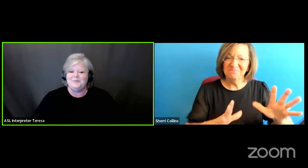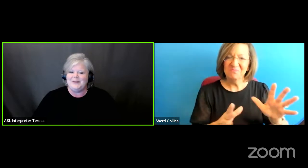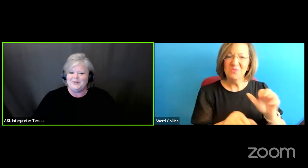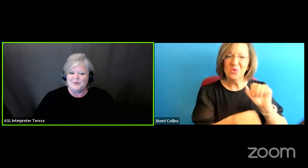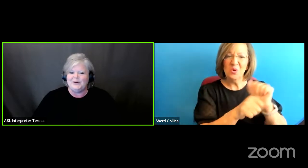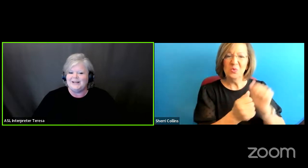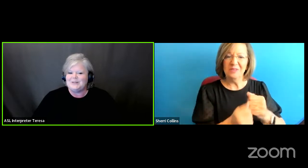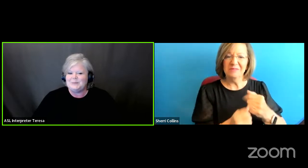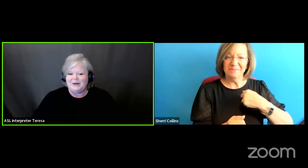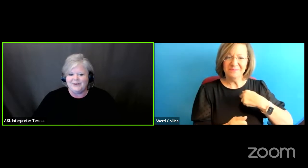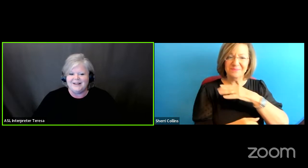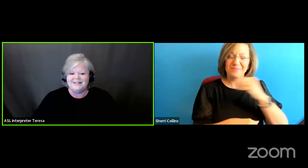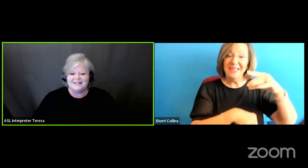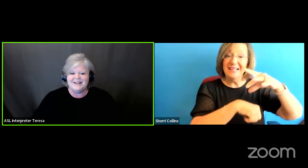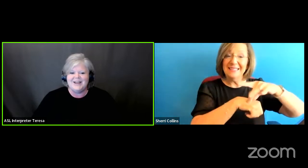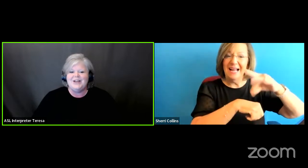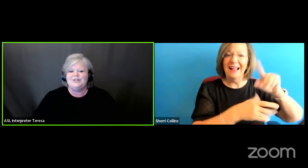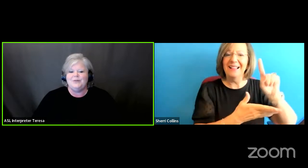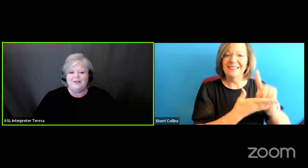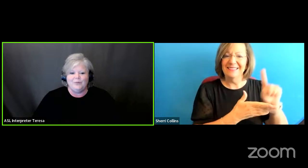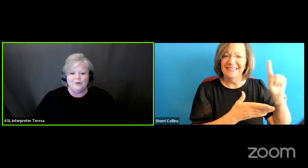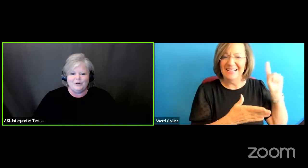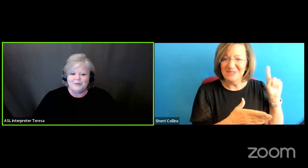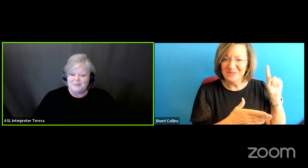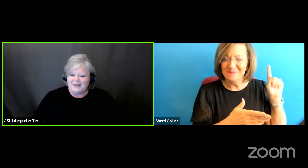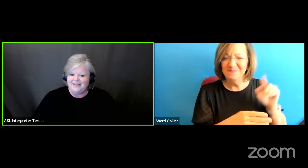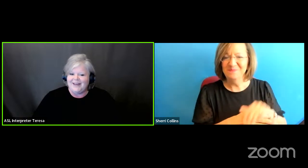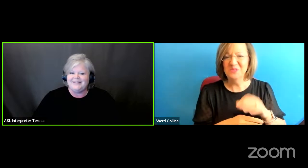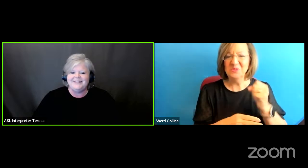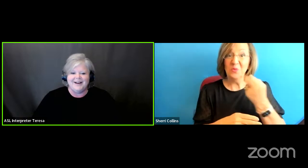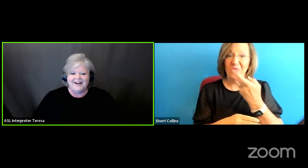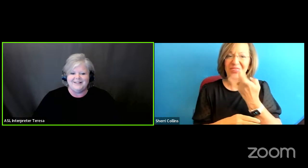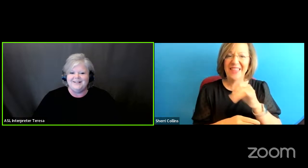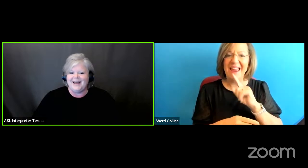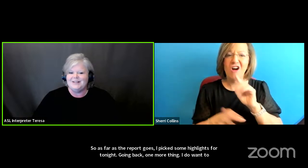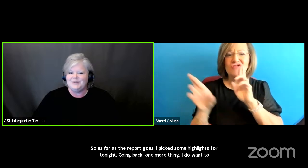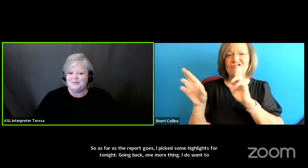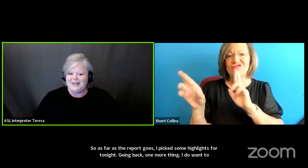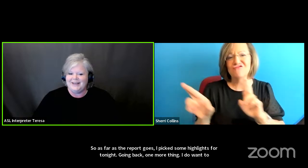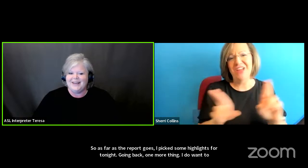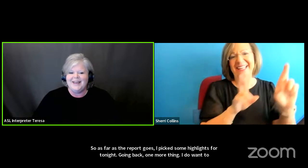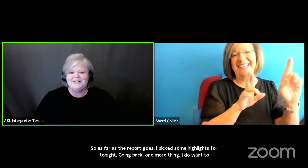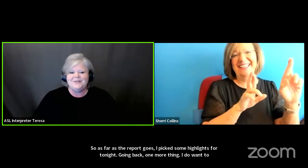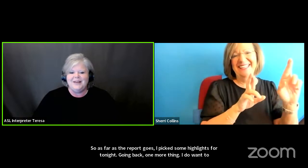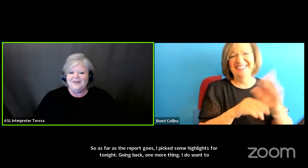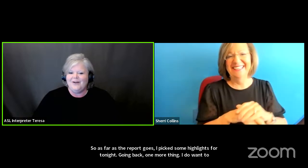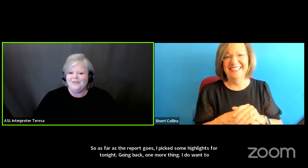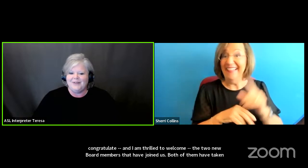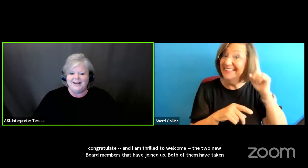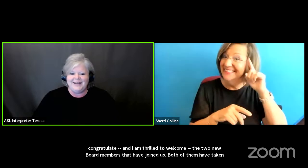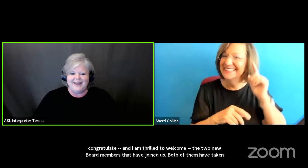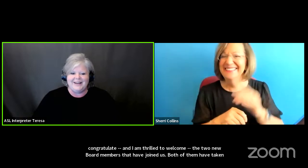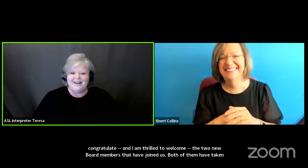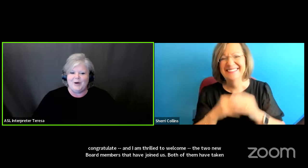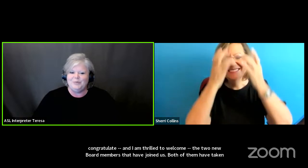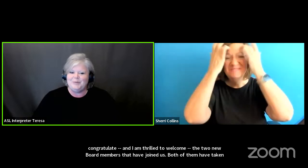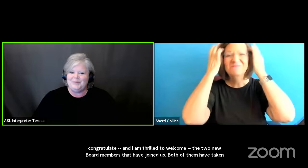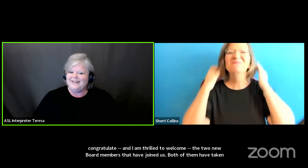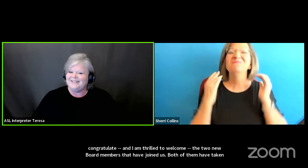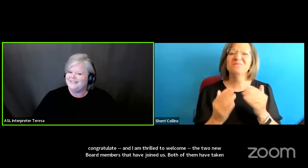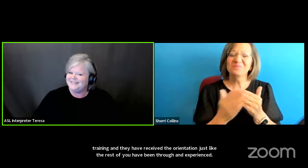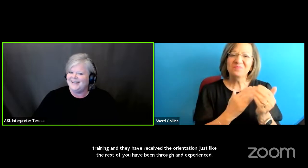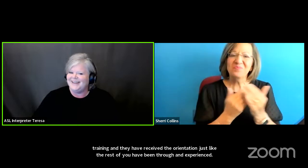you have been through an experience. So they've worked with me and Kyla last week, so they are ready and